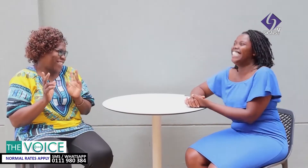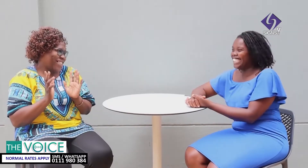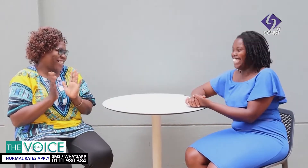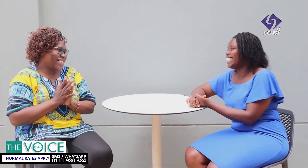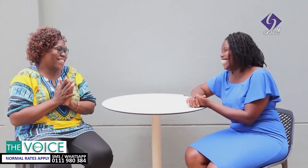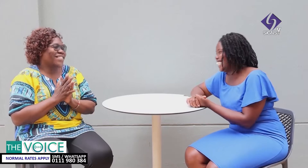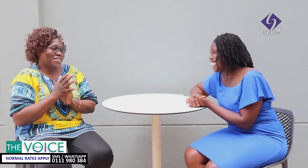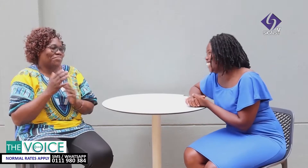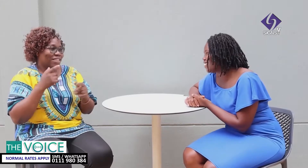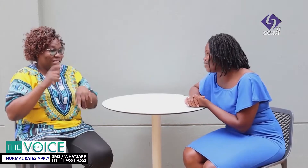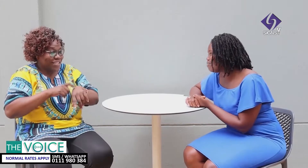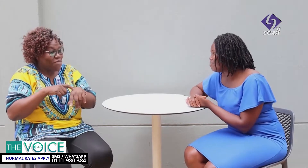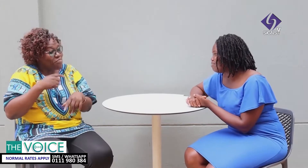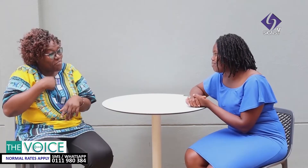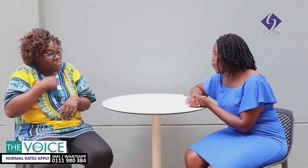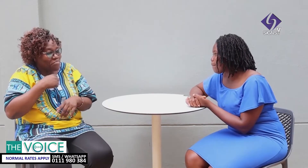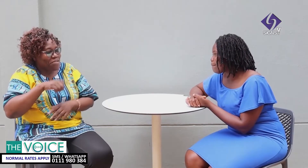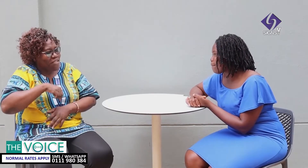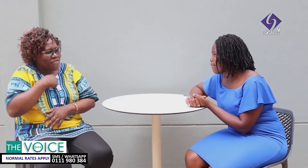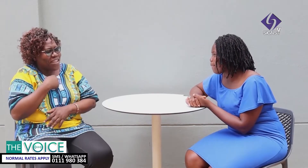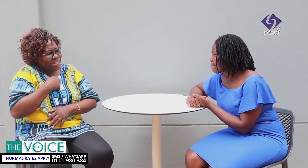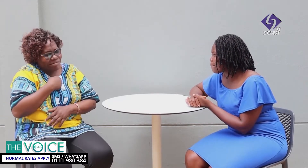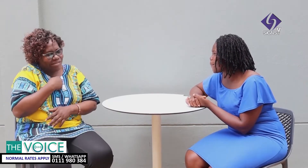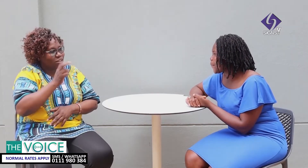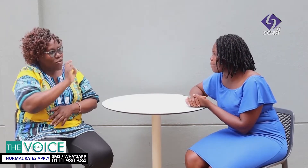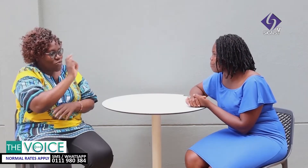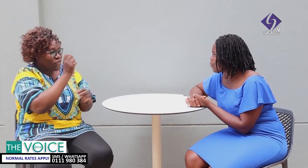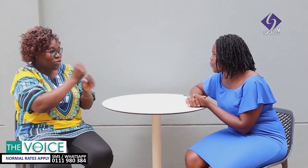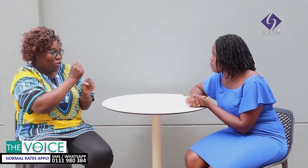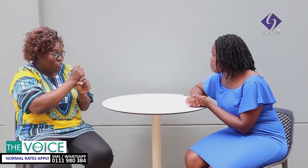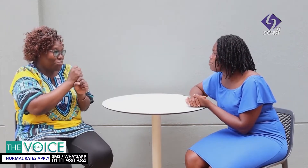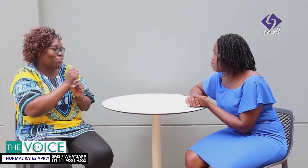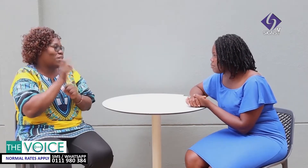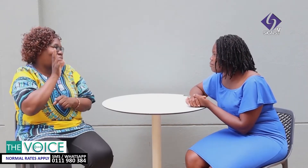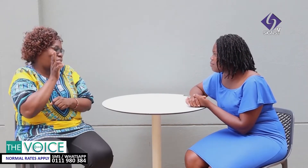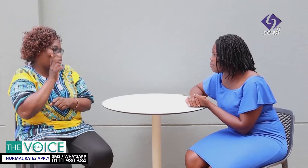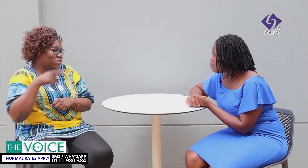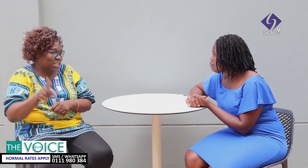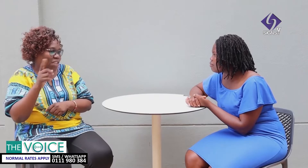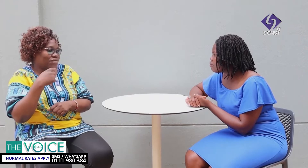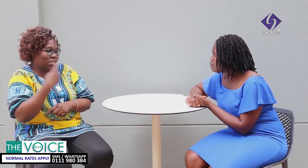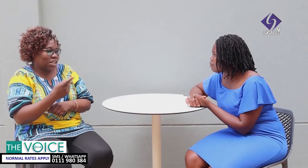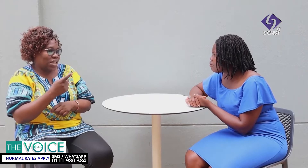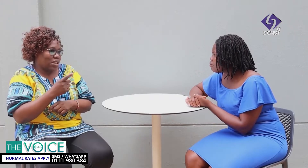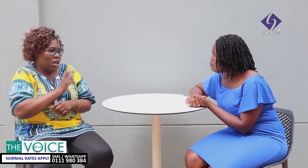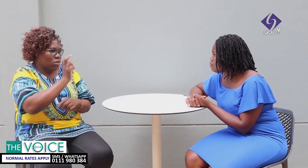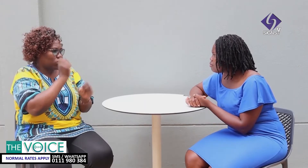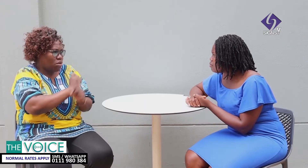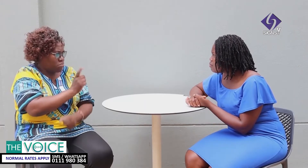it. So at this time, I decided to go and look for a job, but my uncle was so against